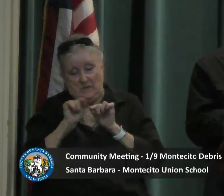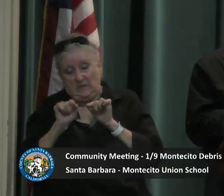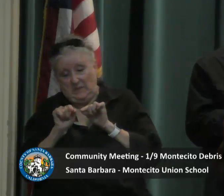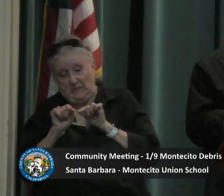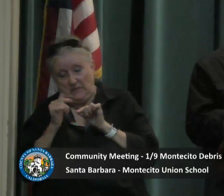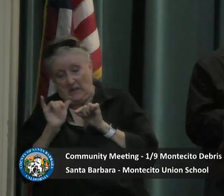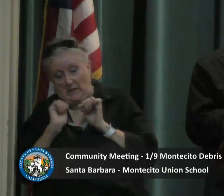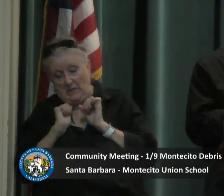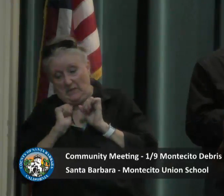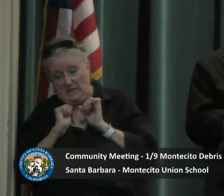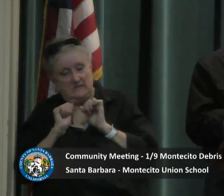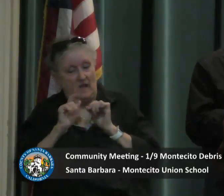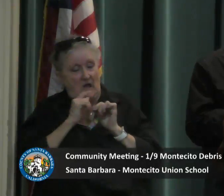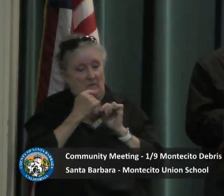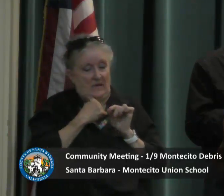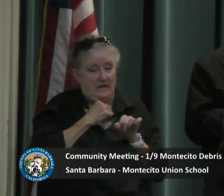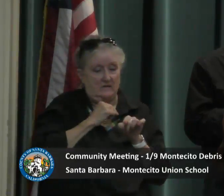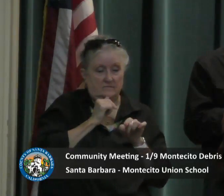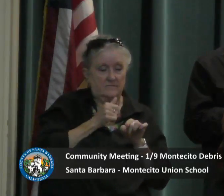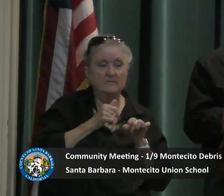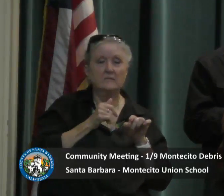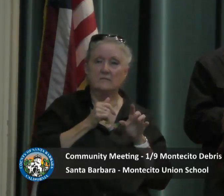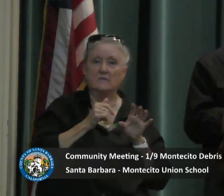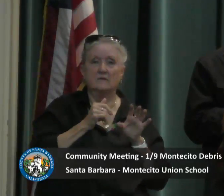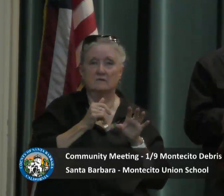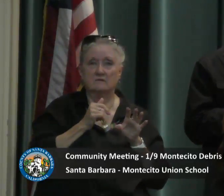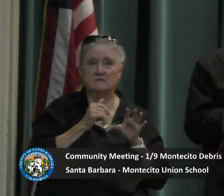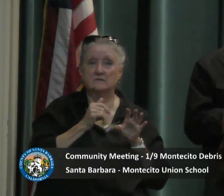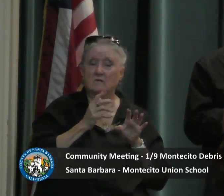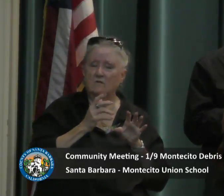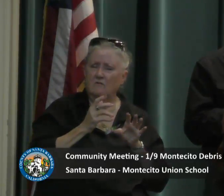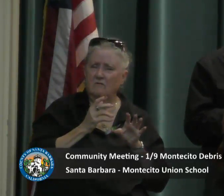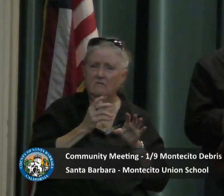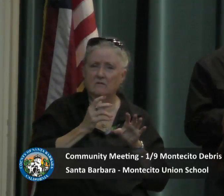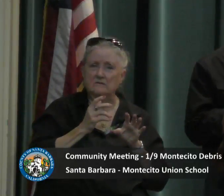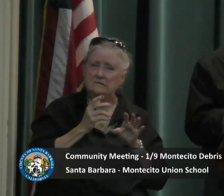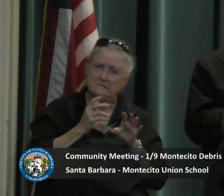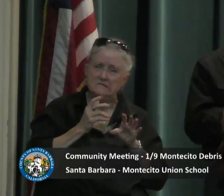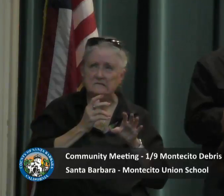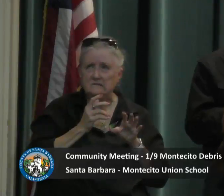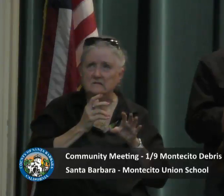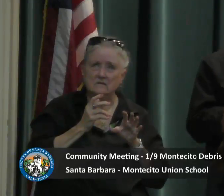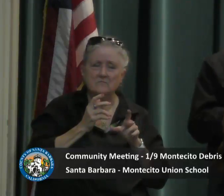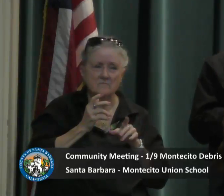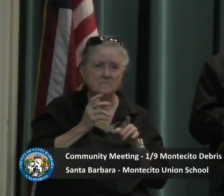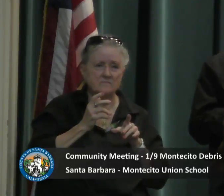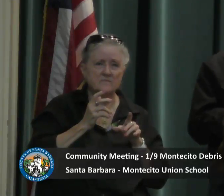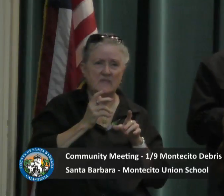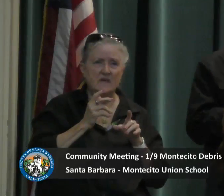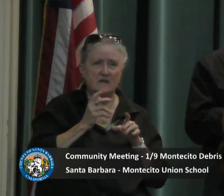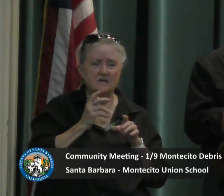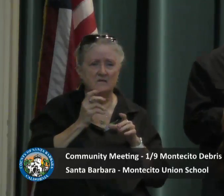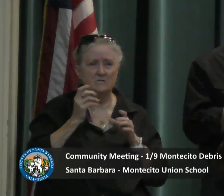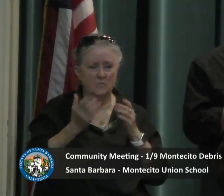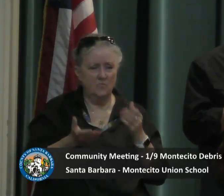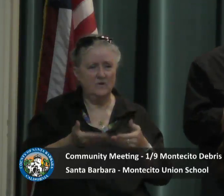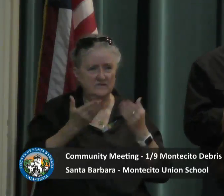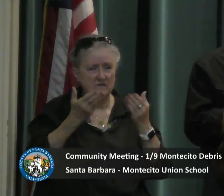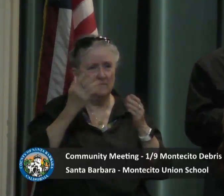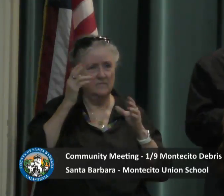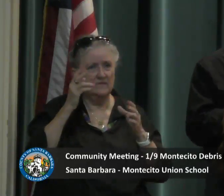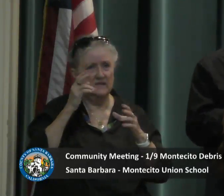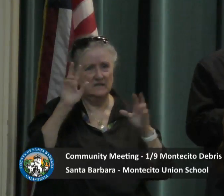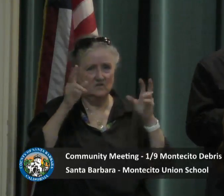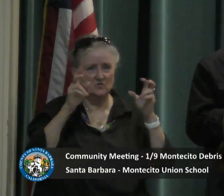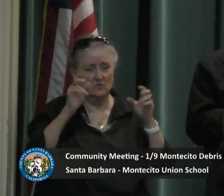yellow, not in the red. So that takes us to the issue of when we call for